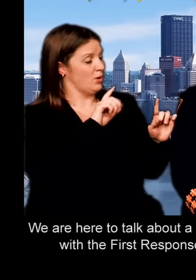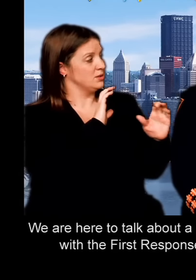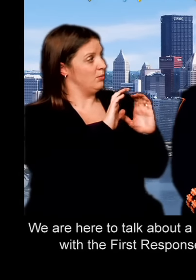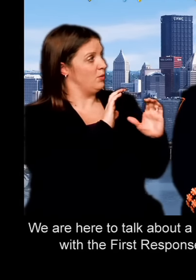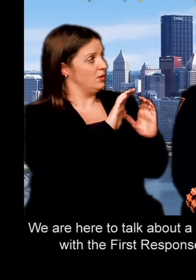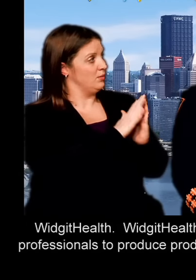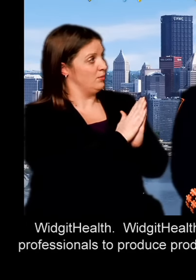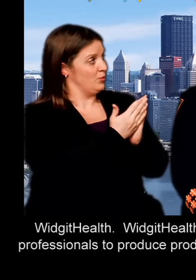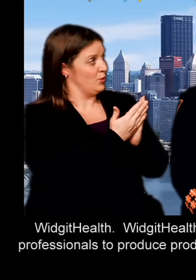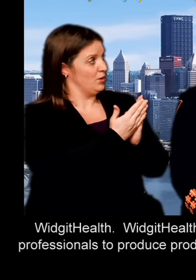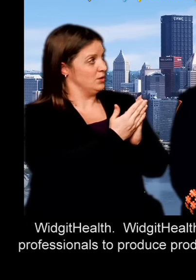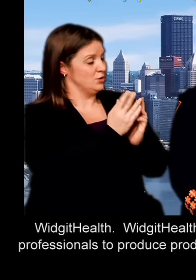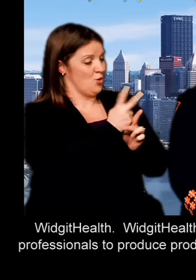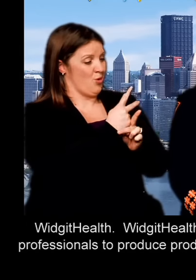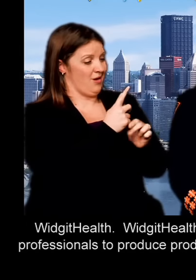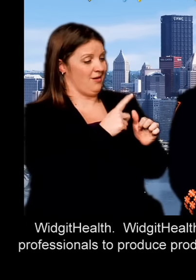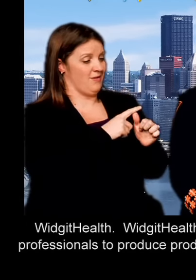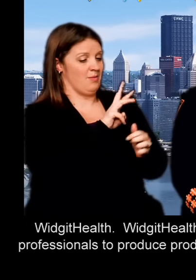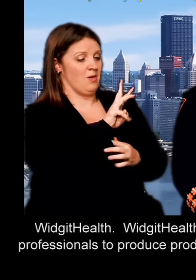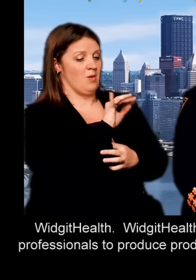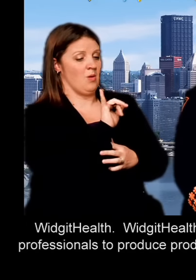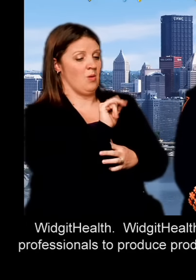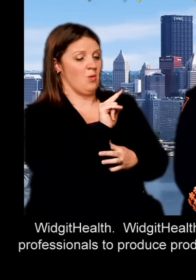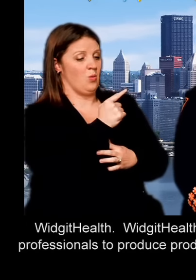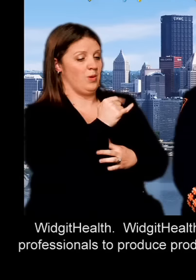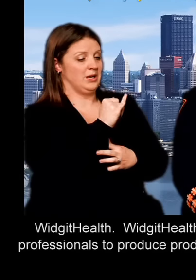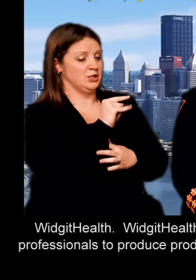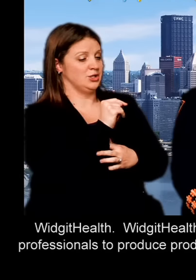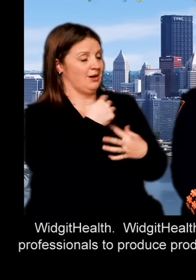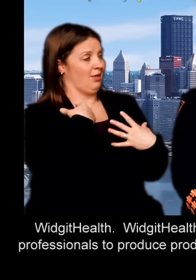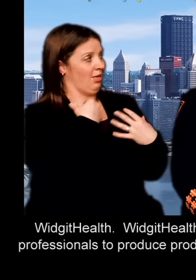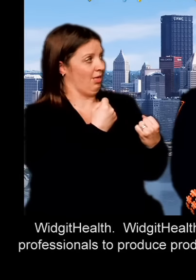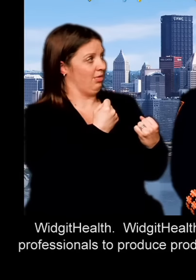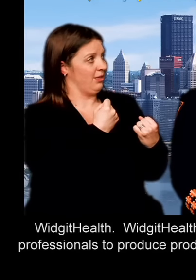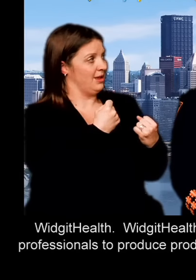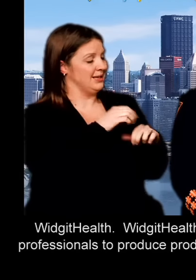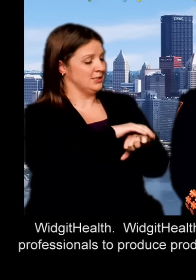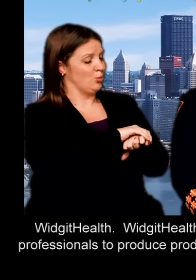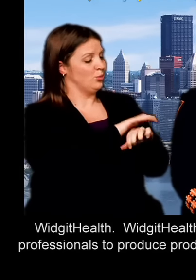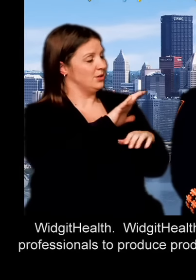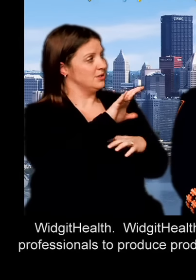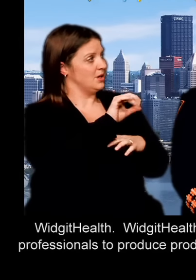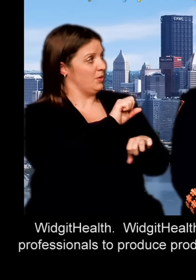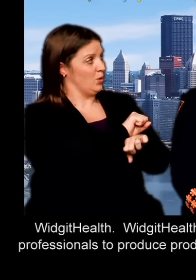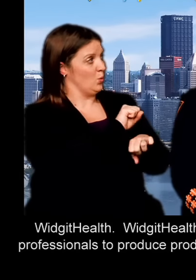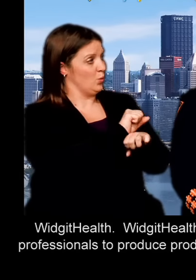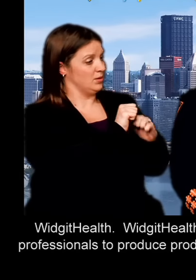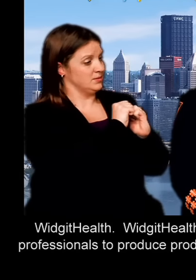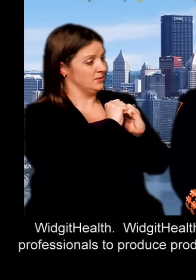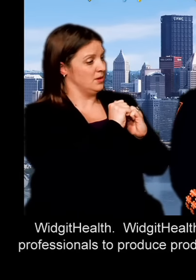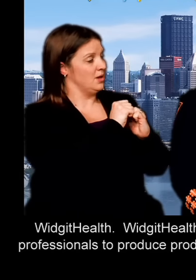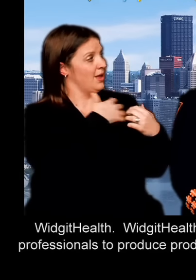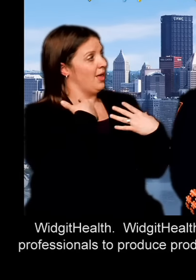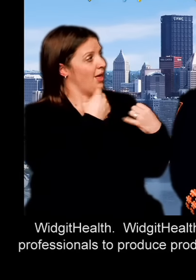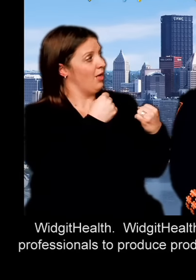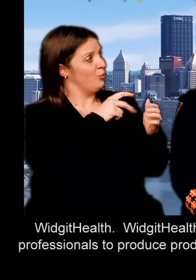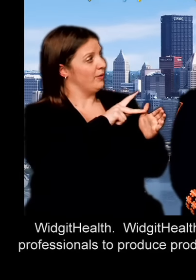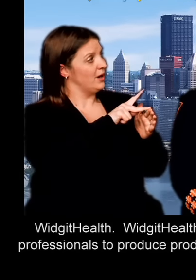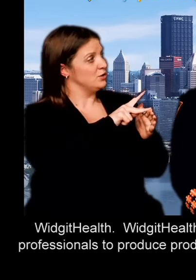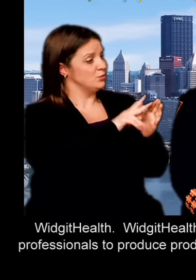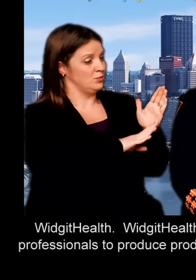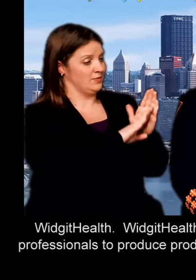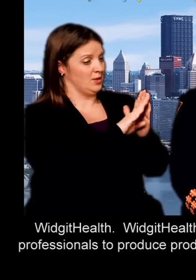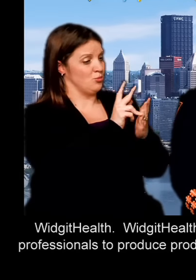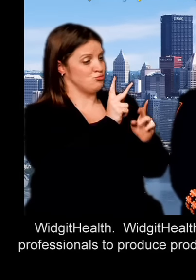is a product of Widget Health. Widget Health is a British company that collaborates with health professionals to produce